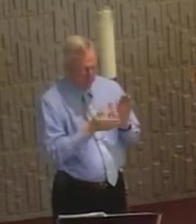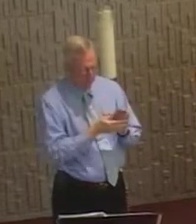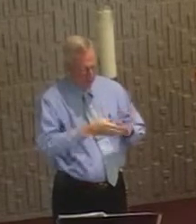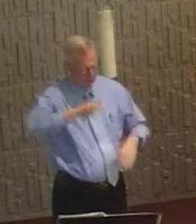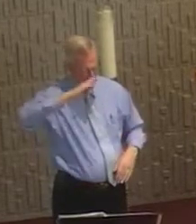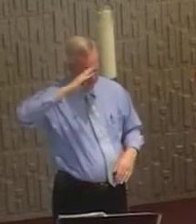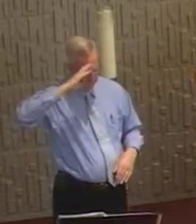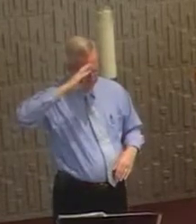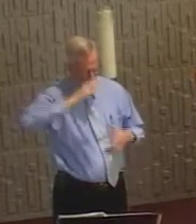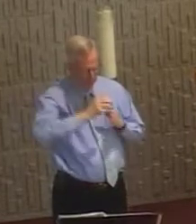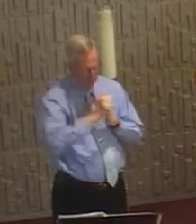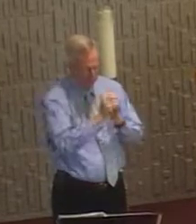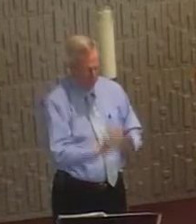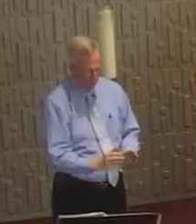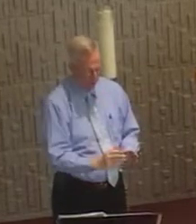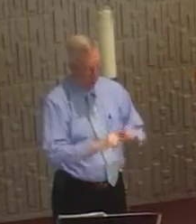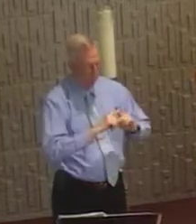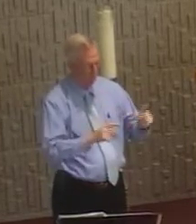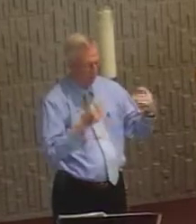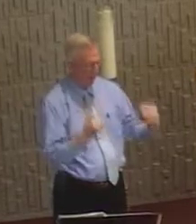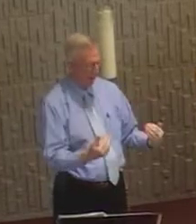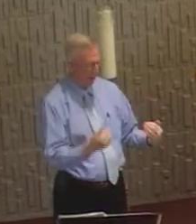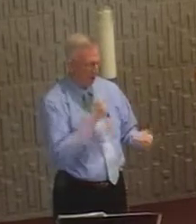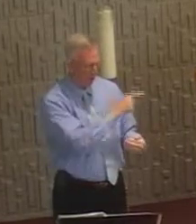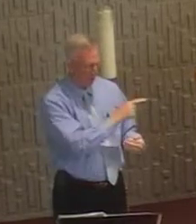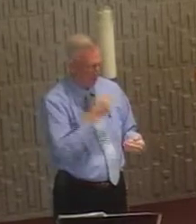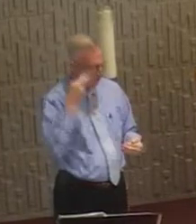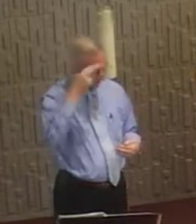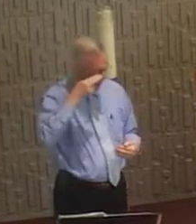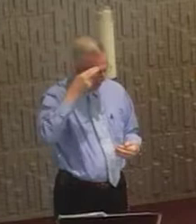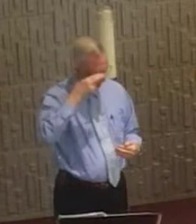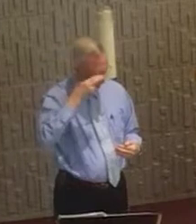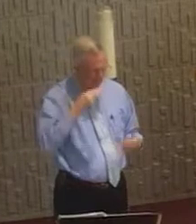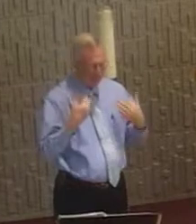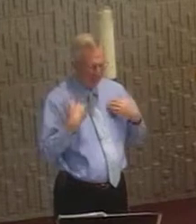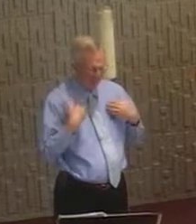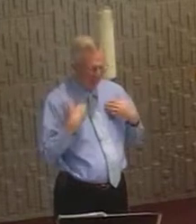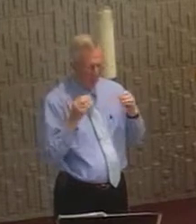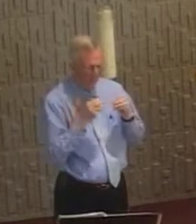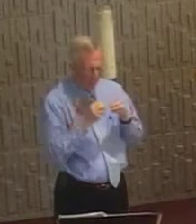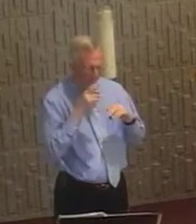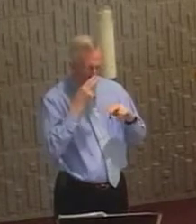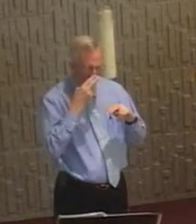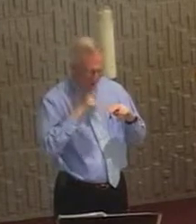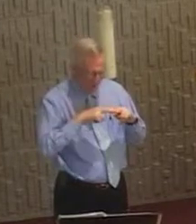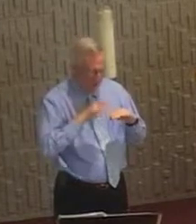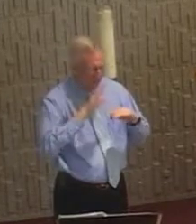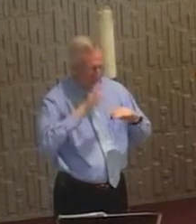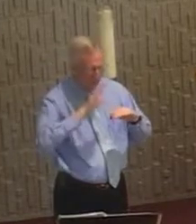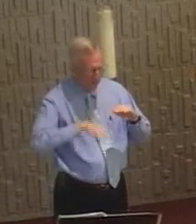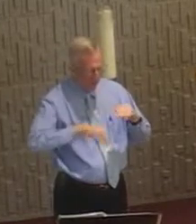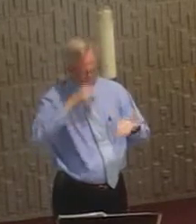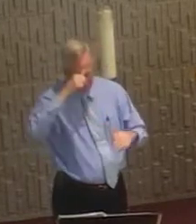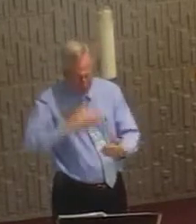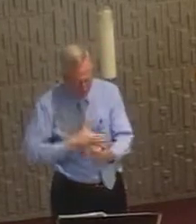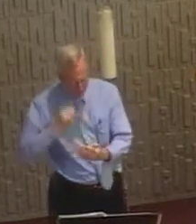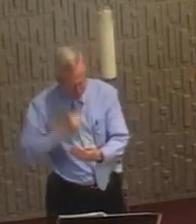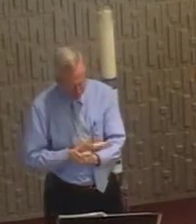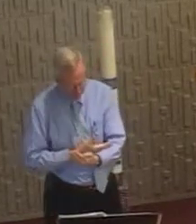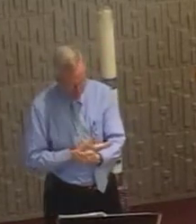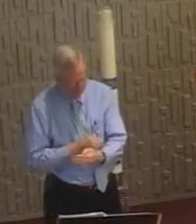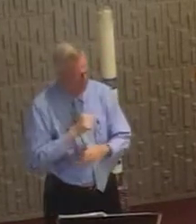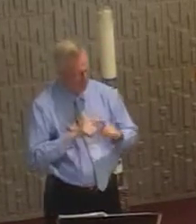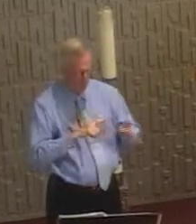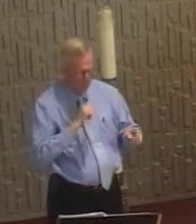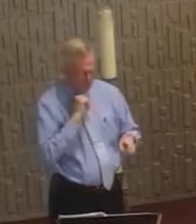most times I'm having as much fun as my sons. Sometimes I think maybe I'm having more fun, but don't tell them that. We'll keep that